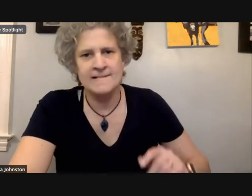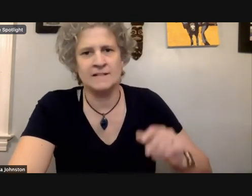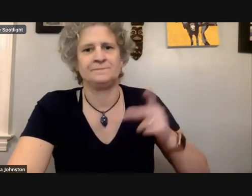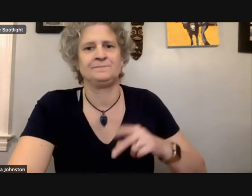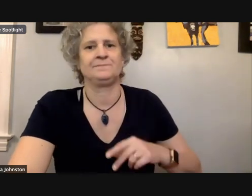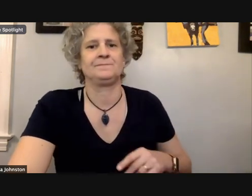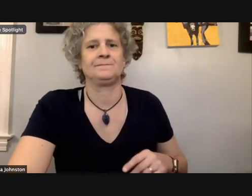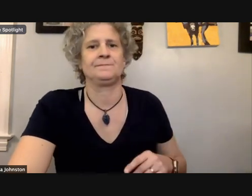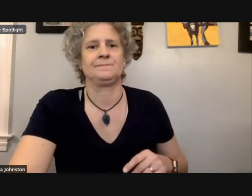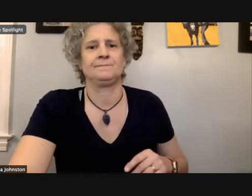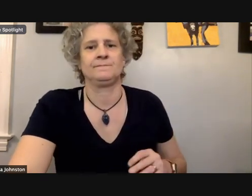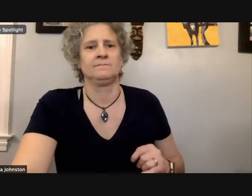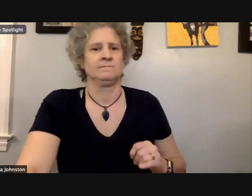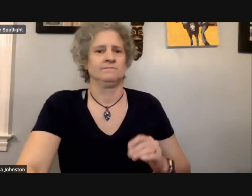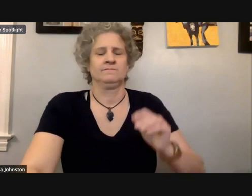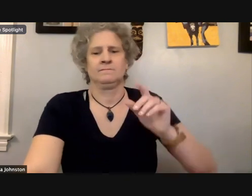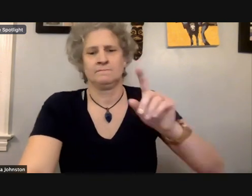Where are we time-wise?